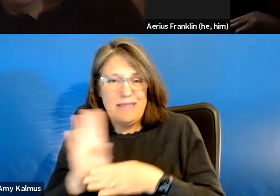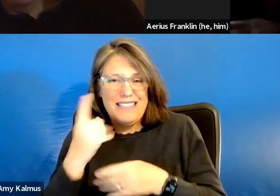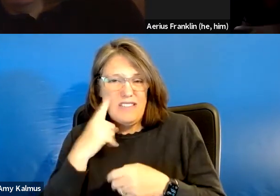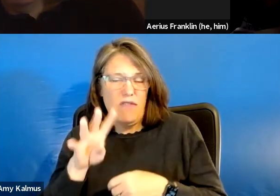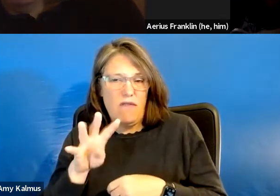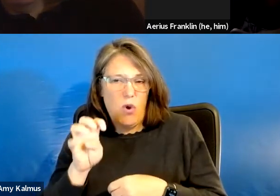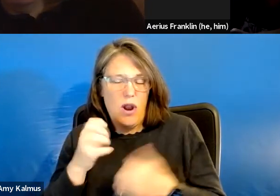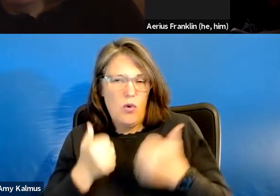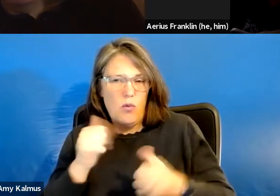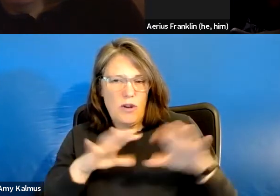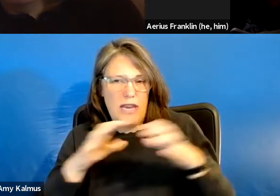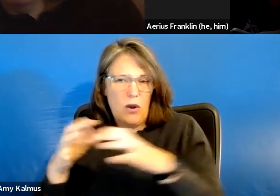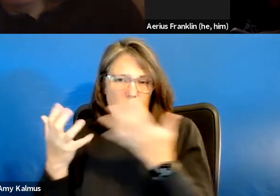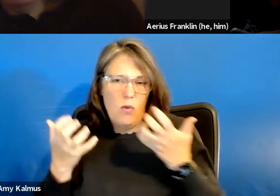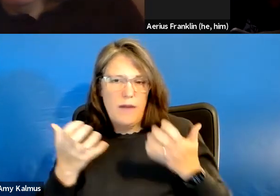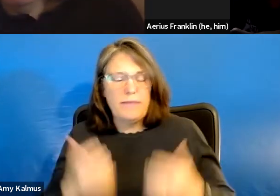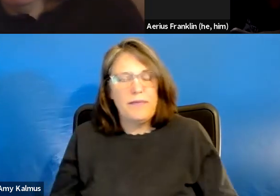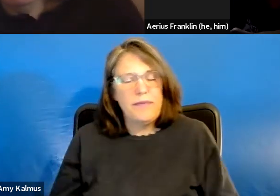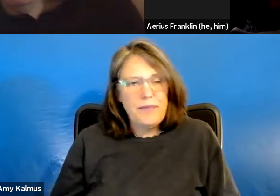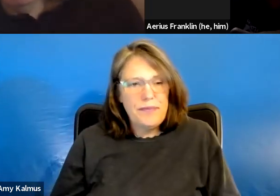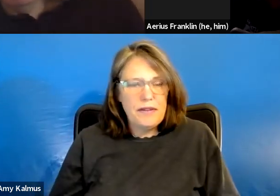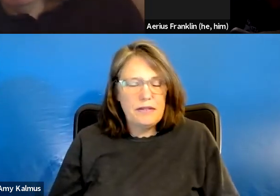400. Which category would you like?